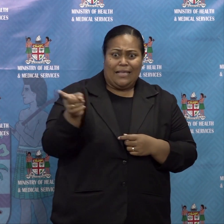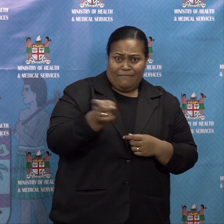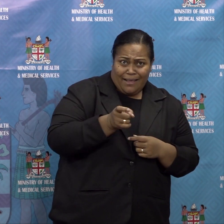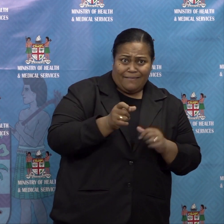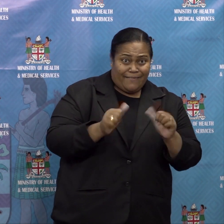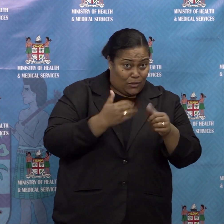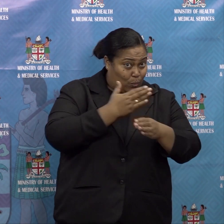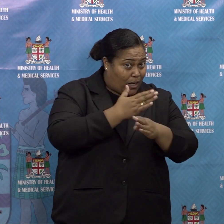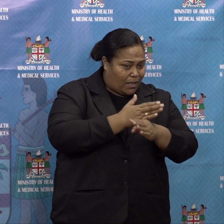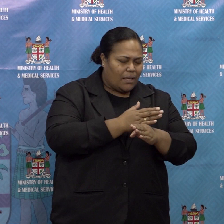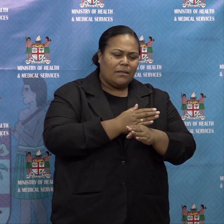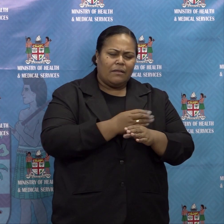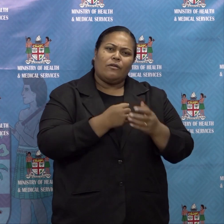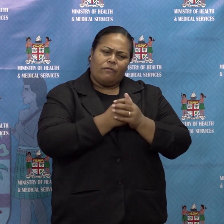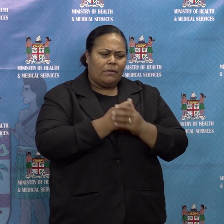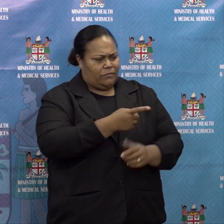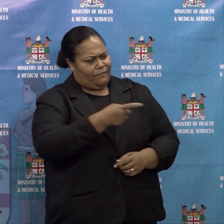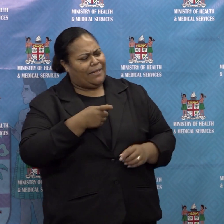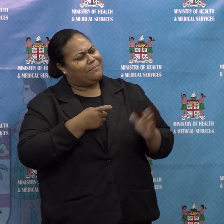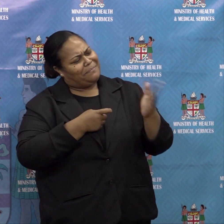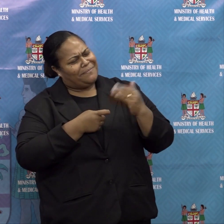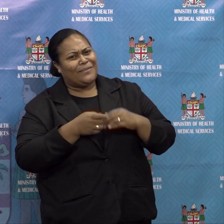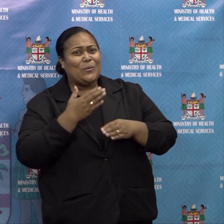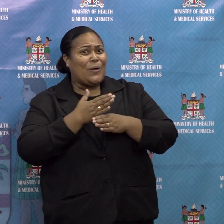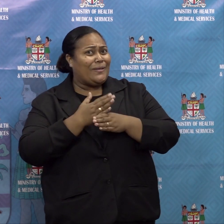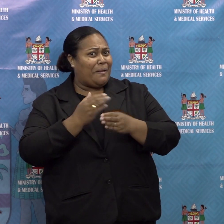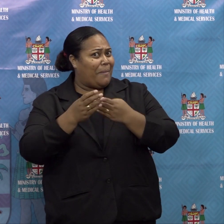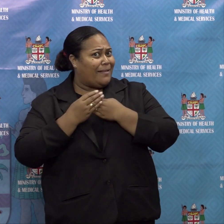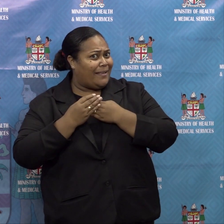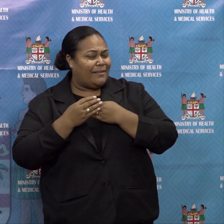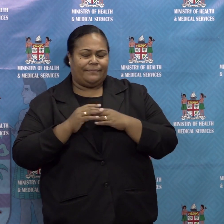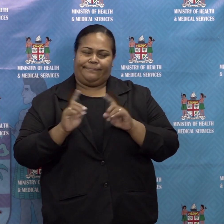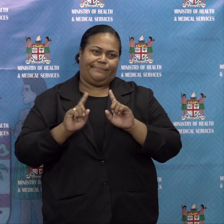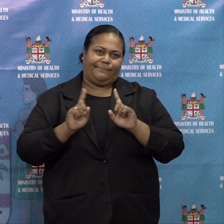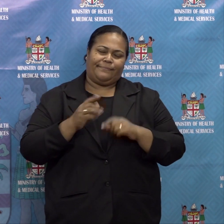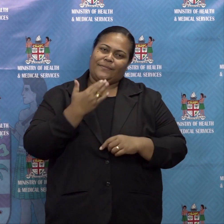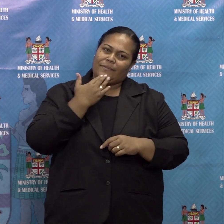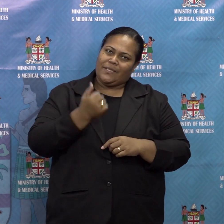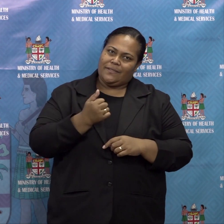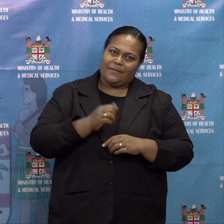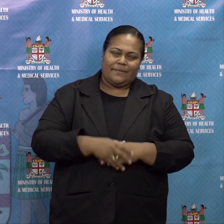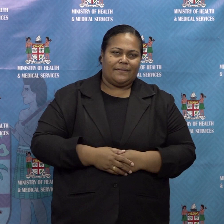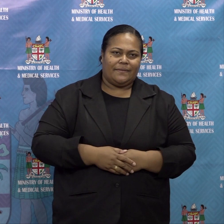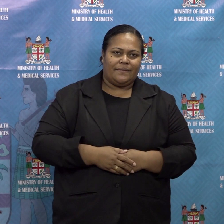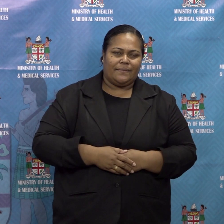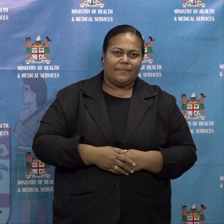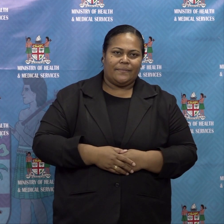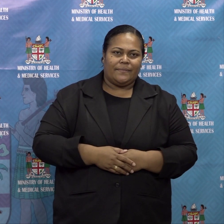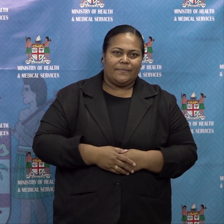work to a work party or work function, please don't go. We've seen very clearly that it's